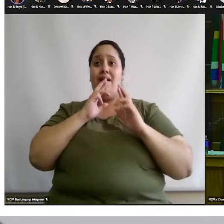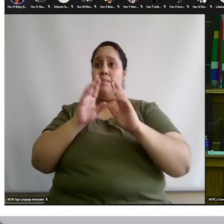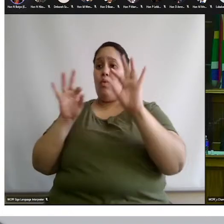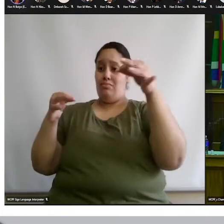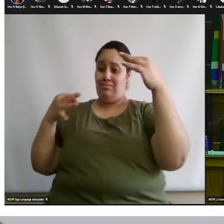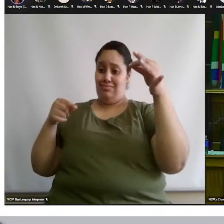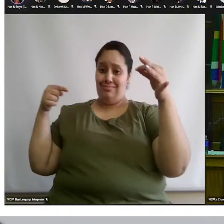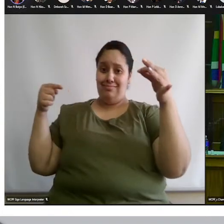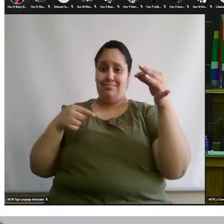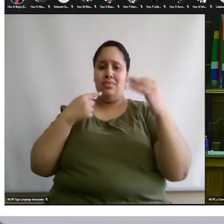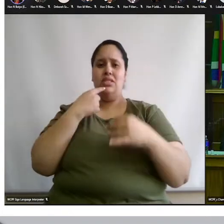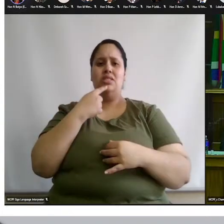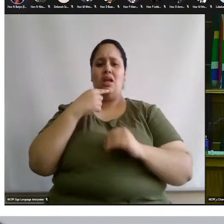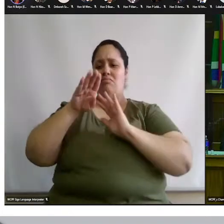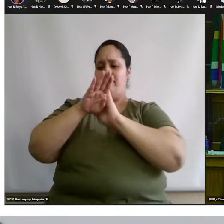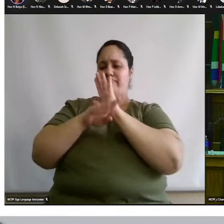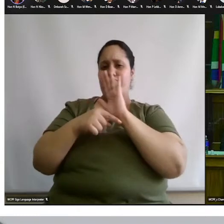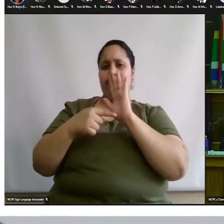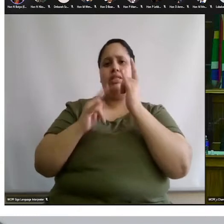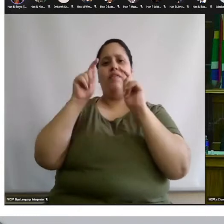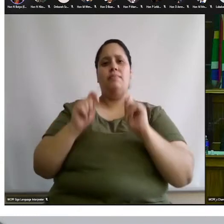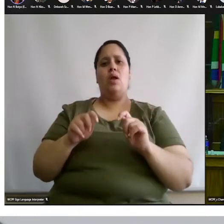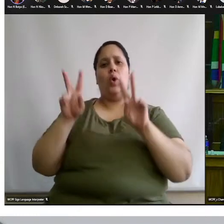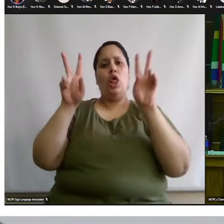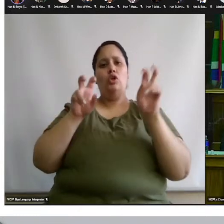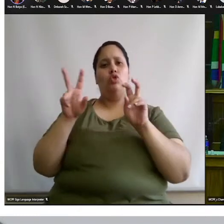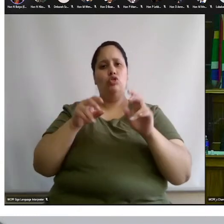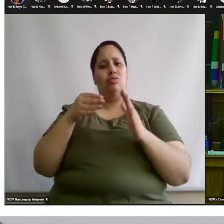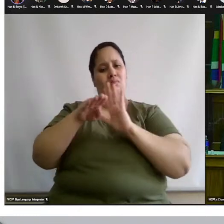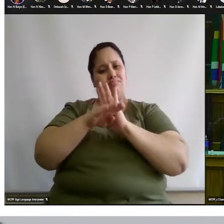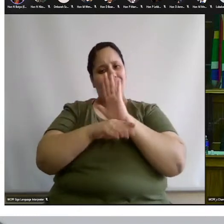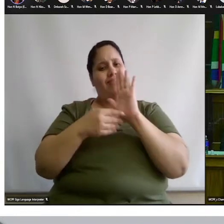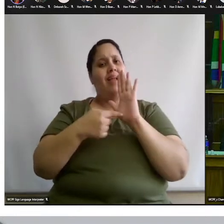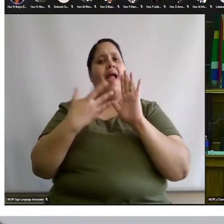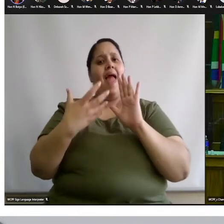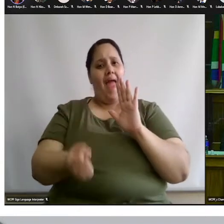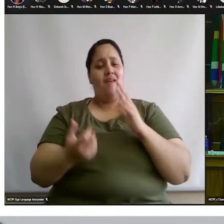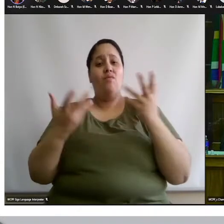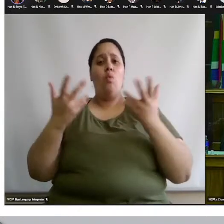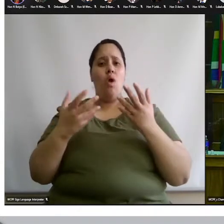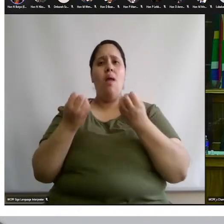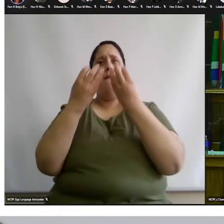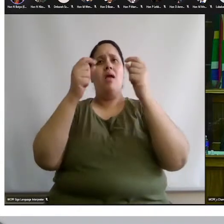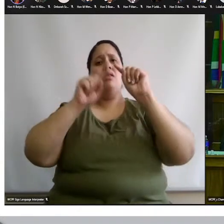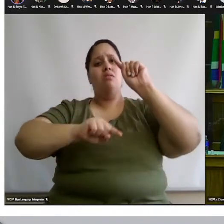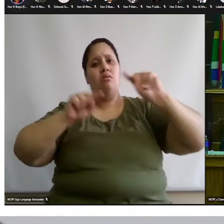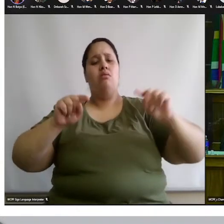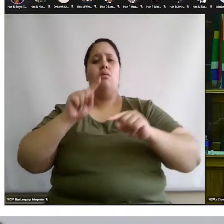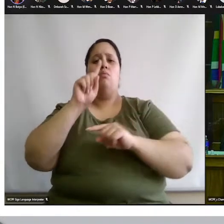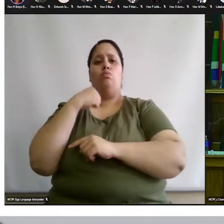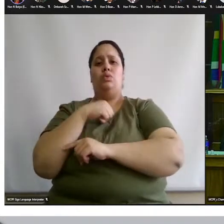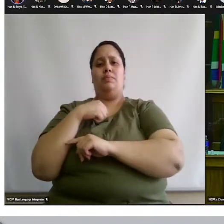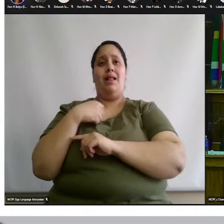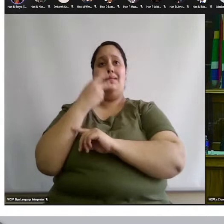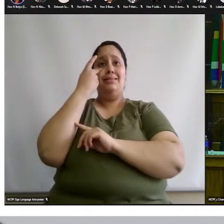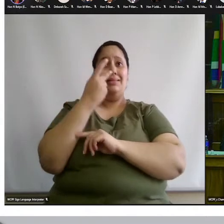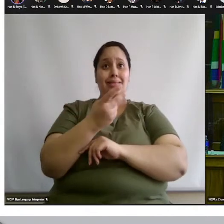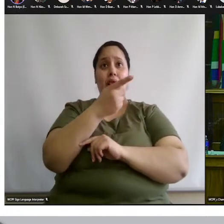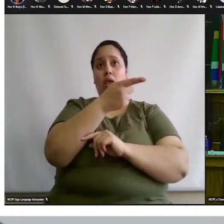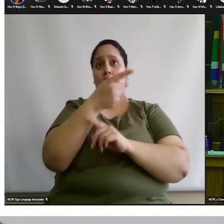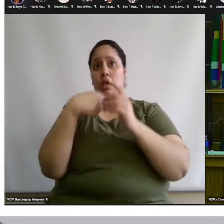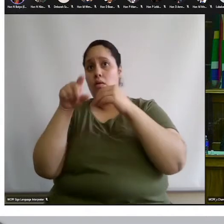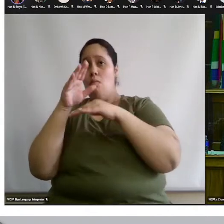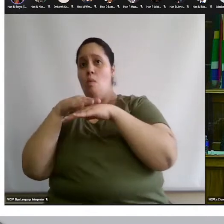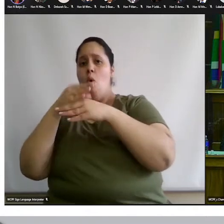issues of the list of the city of Cape Town as being amongst a number of municipalities in the country who saw an increase of 50%